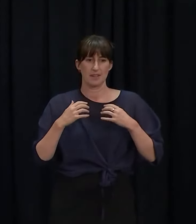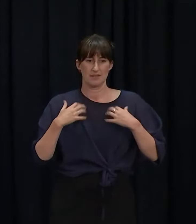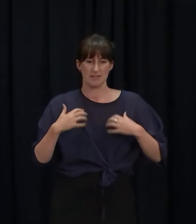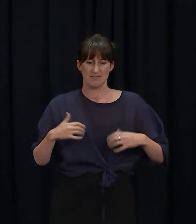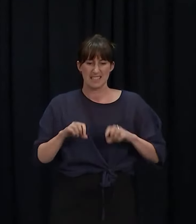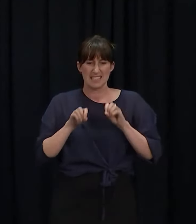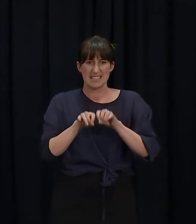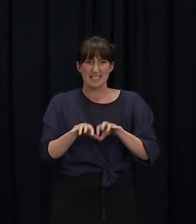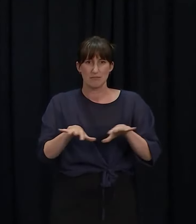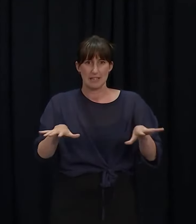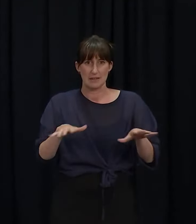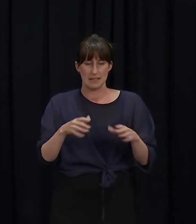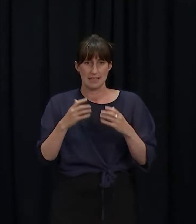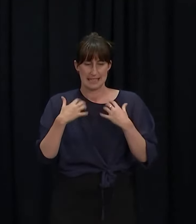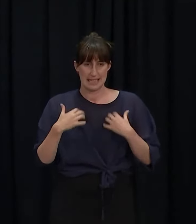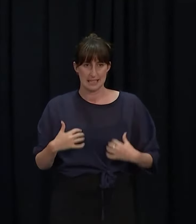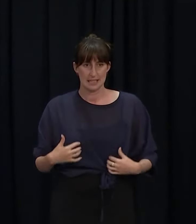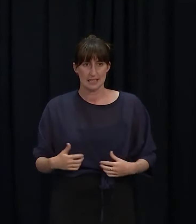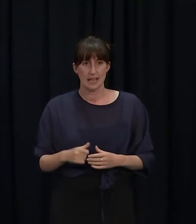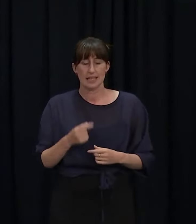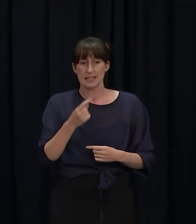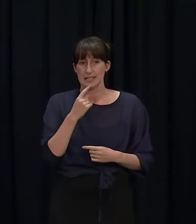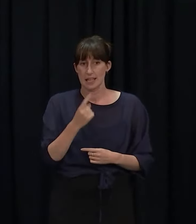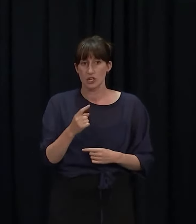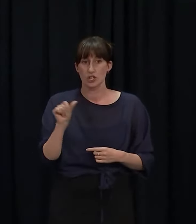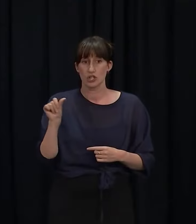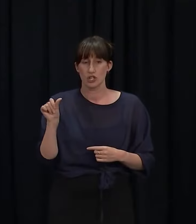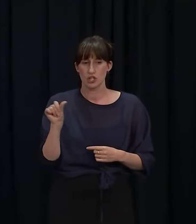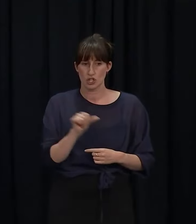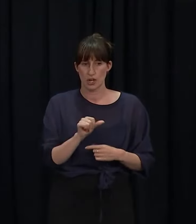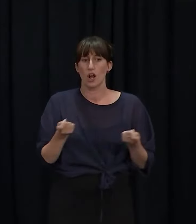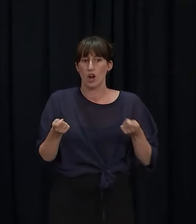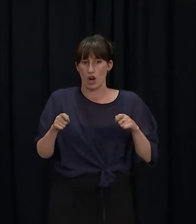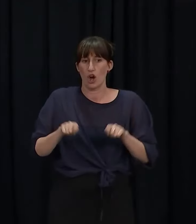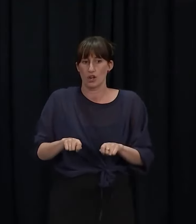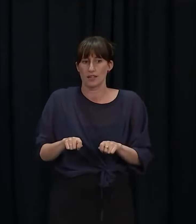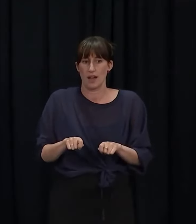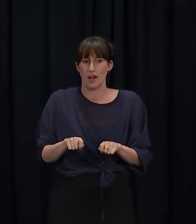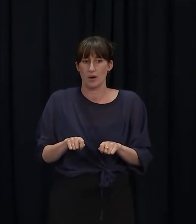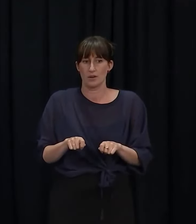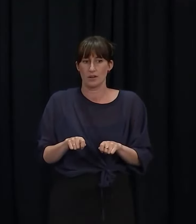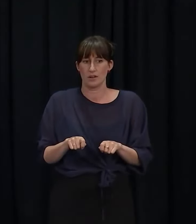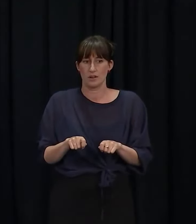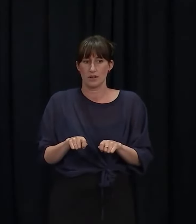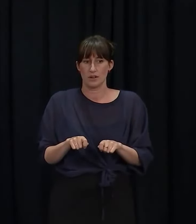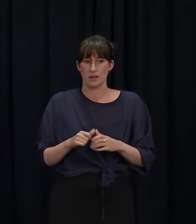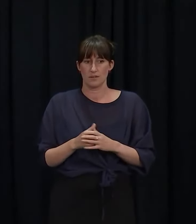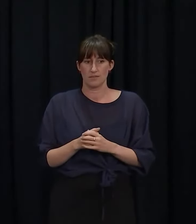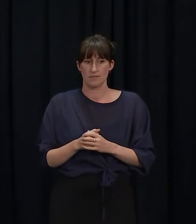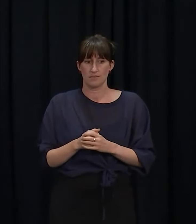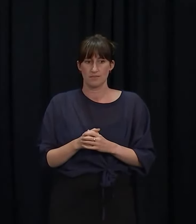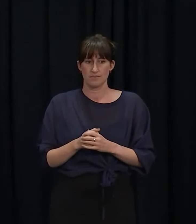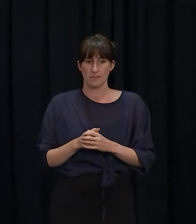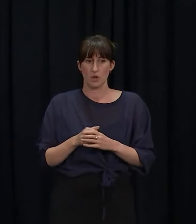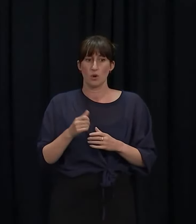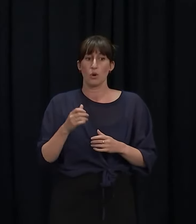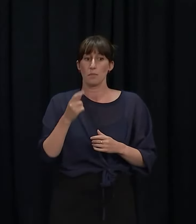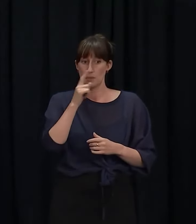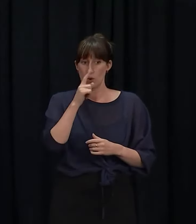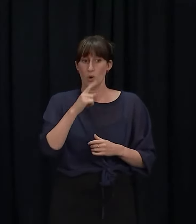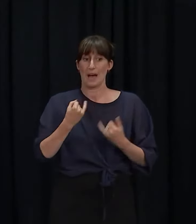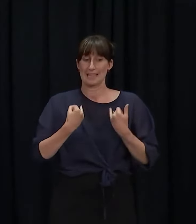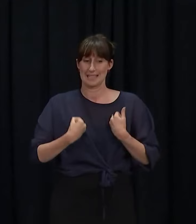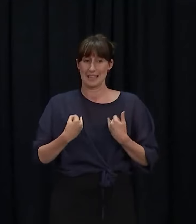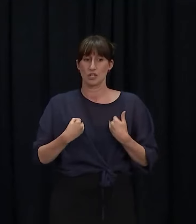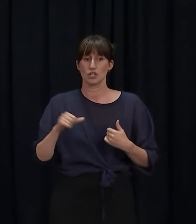6 weeks to avoid the coming Omicron wave. What is your response to that? Look, I'm not a clinical specialist, so